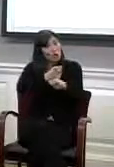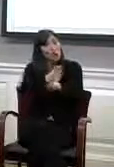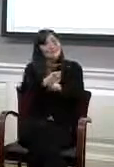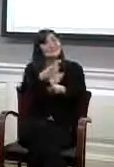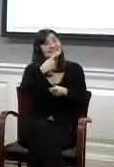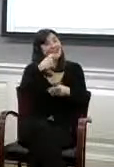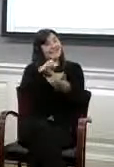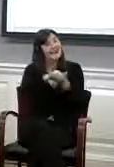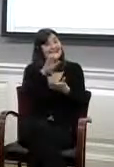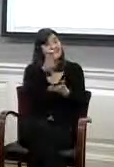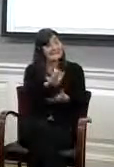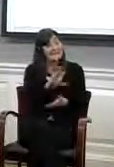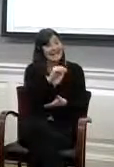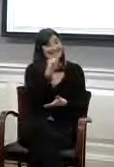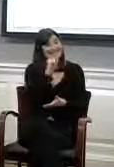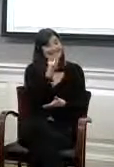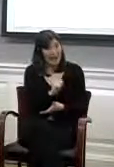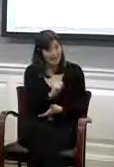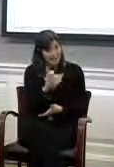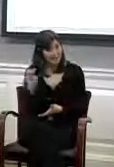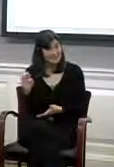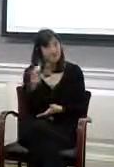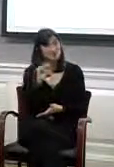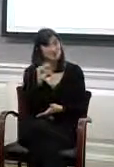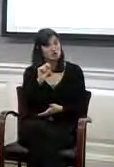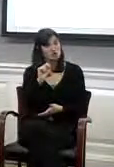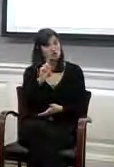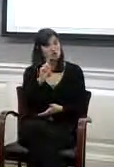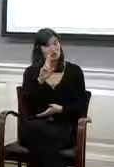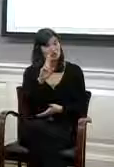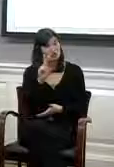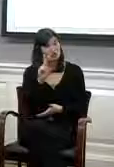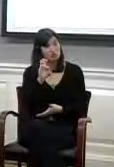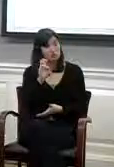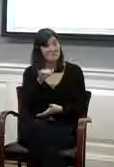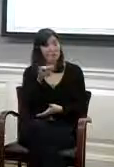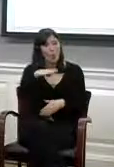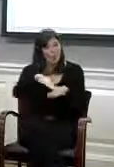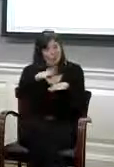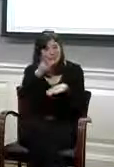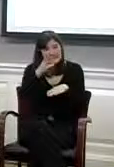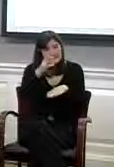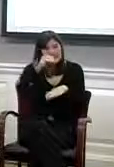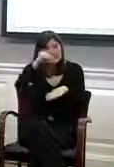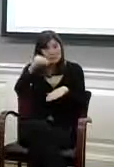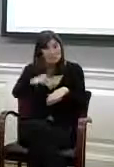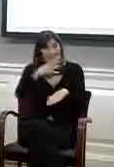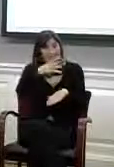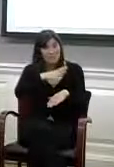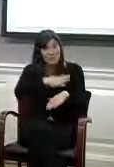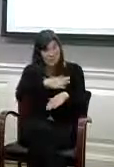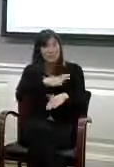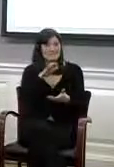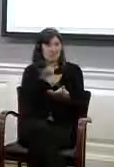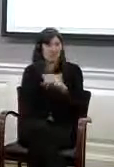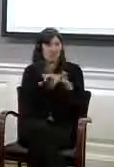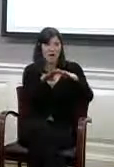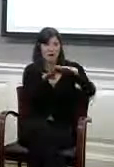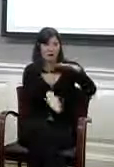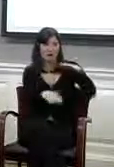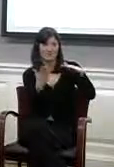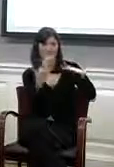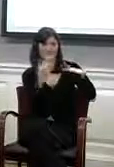eastern and southeastern regions of Turkey, over 16% of women living in the region were married under age